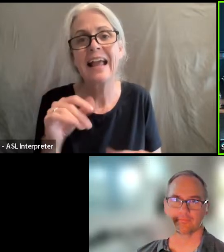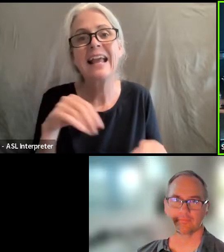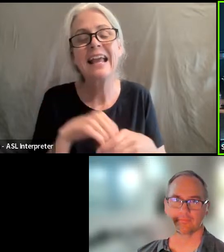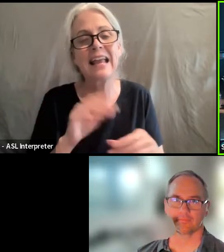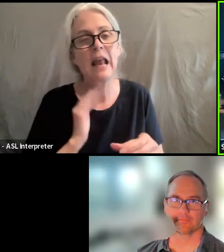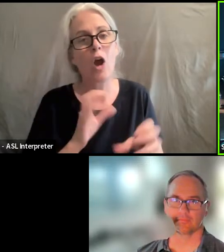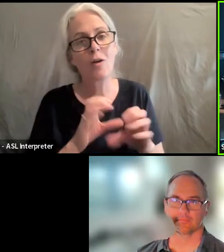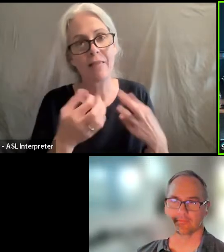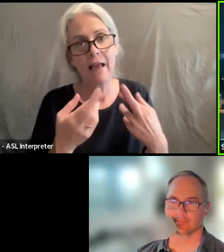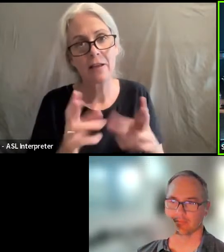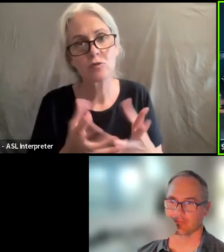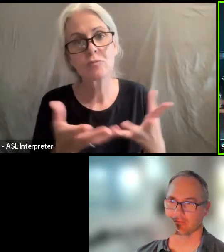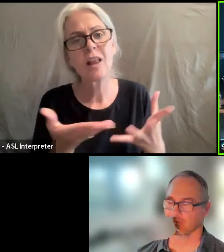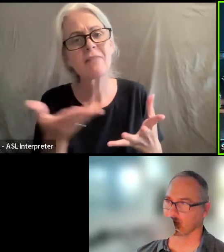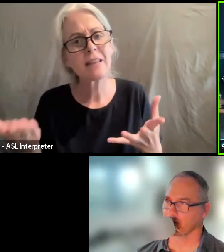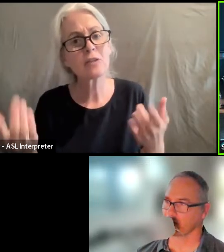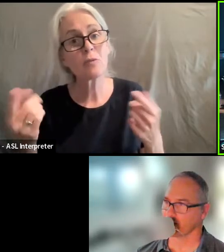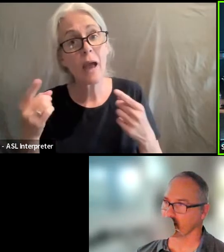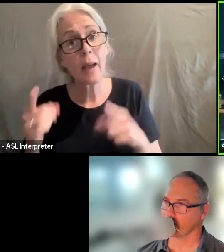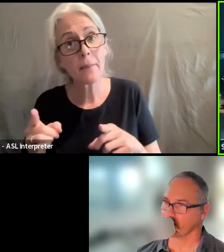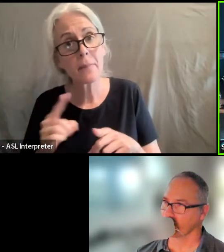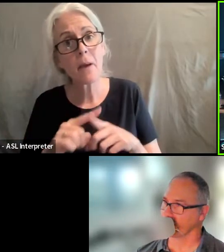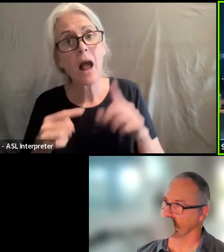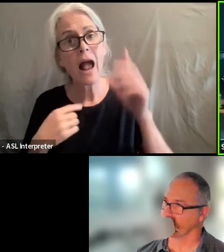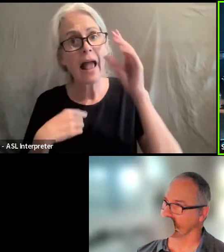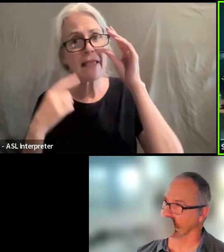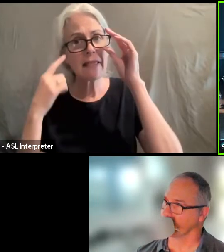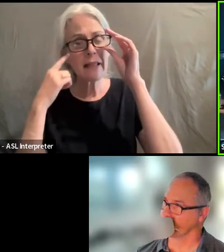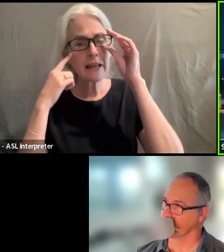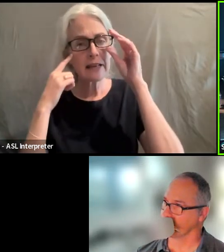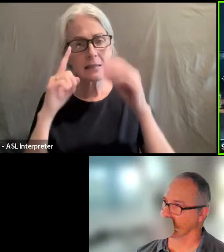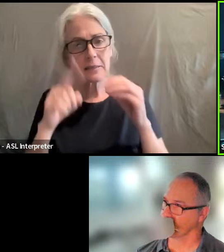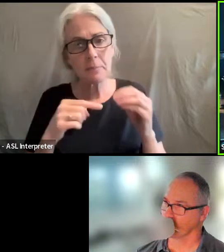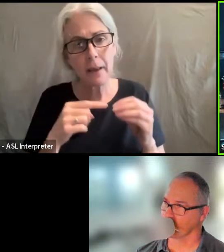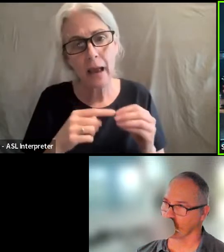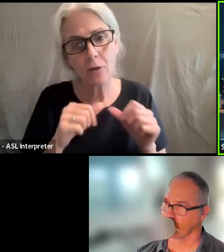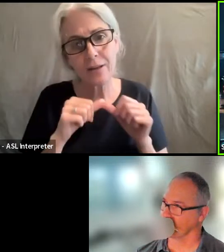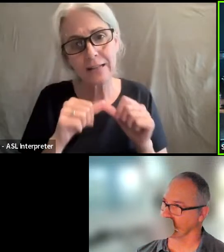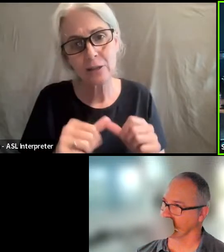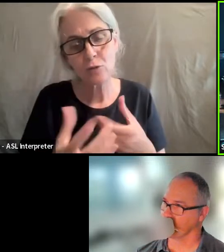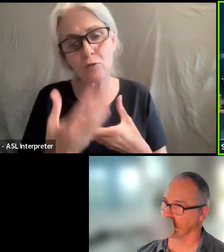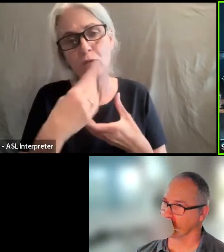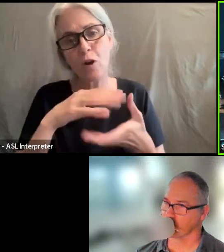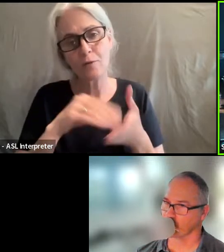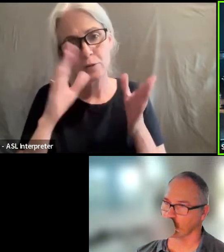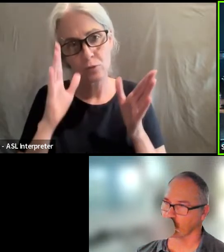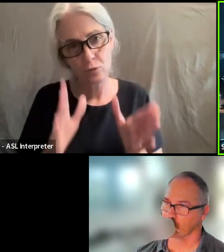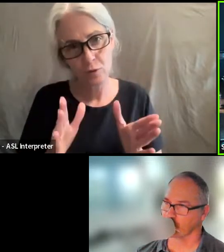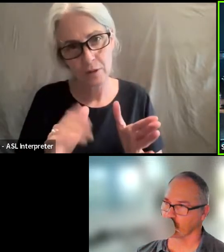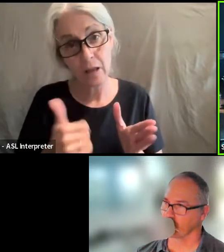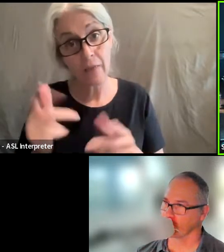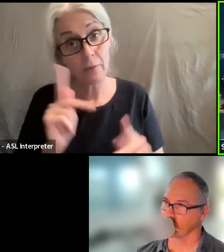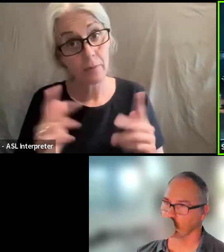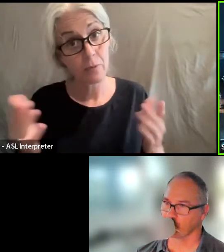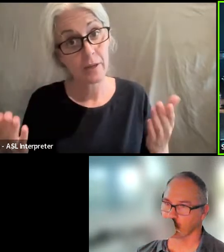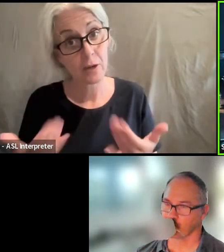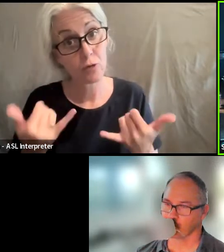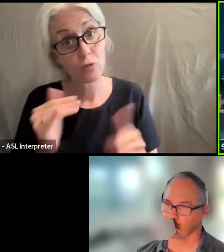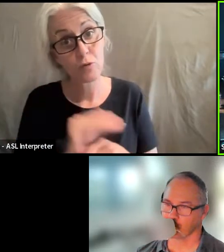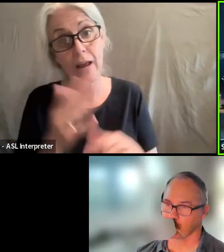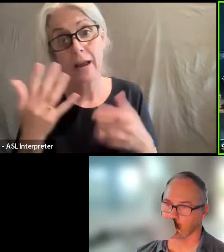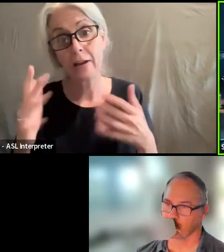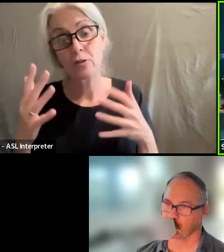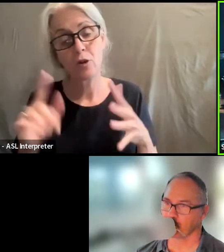classroom. So I think there's a lot of stuff to be done, but I think it's about and continuing to engage students in it. I mean, I think other folks here tonight have already prompted